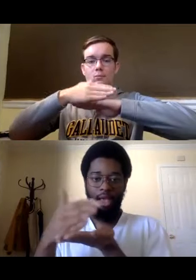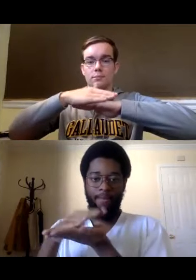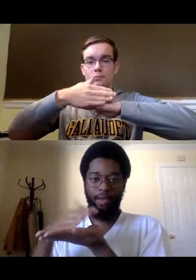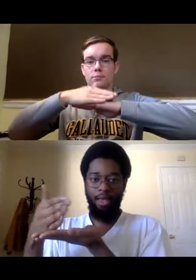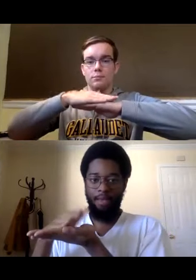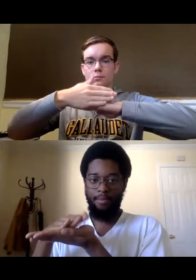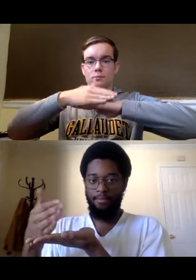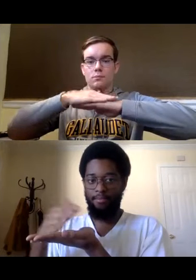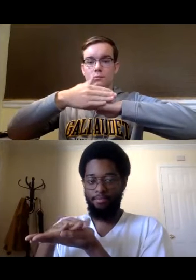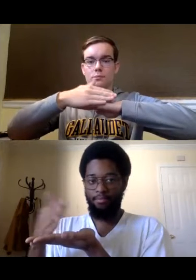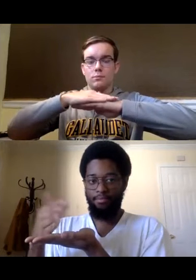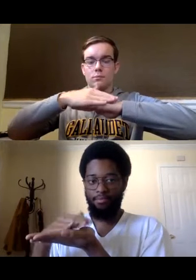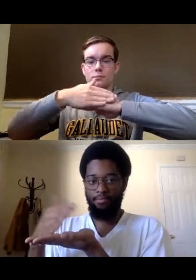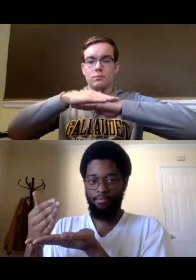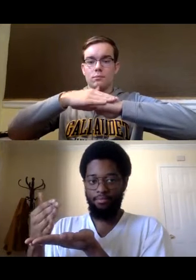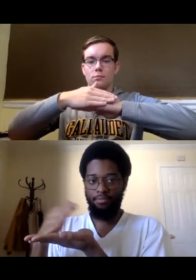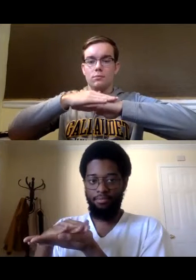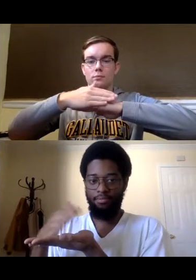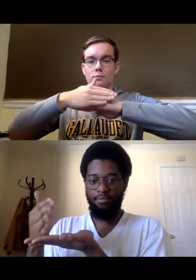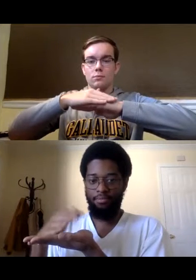next is laptop,